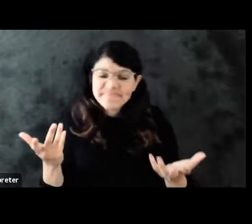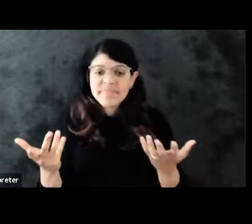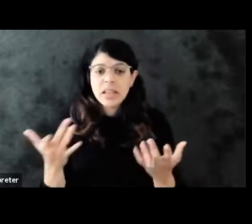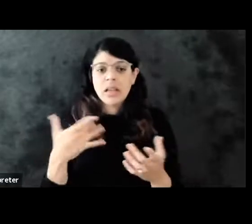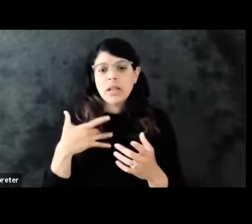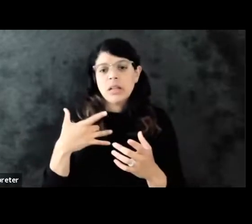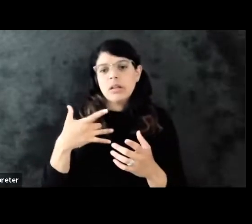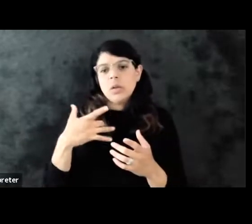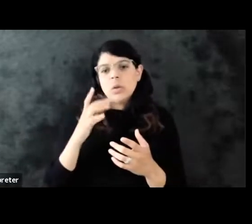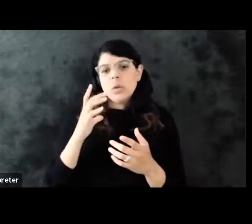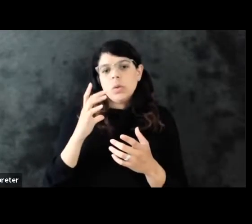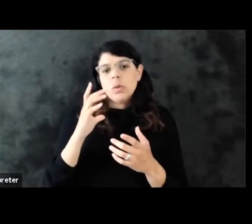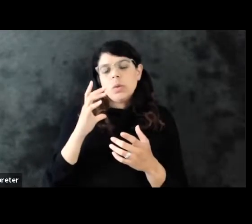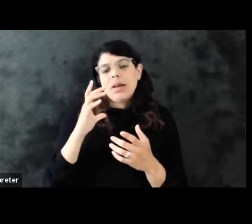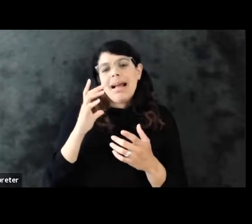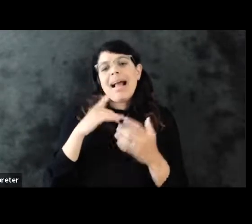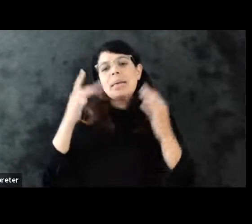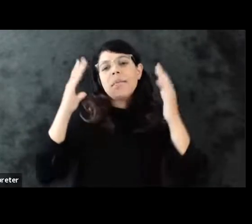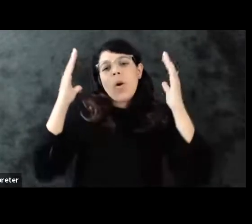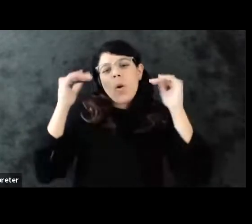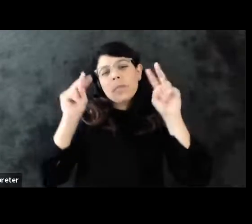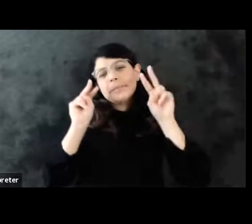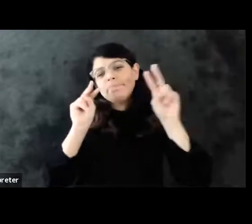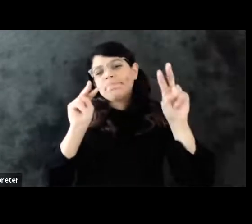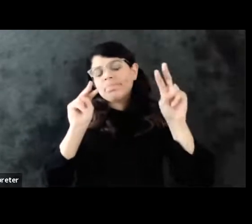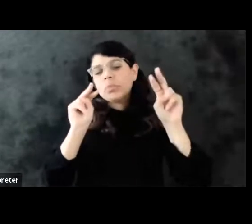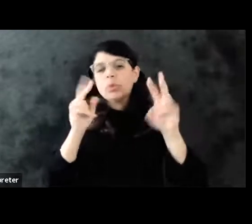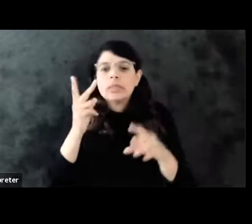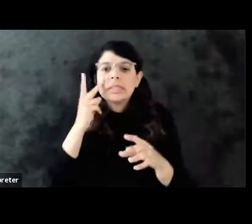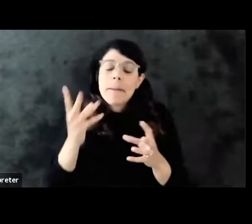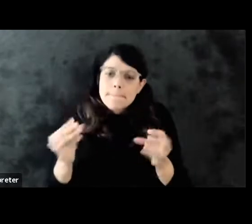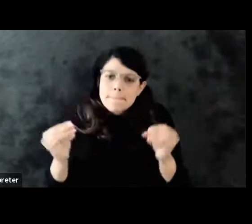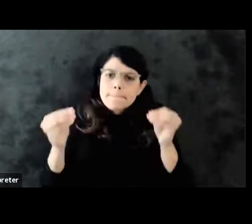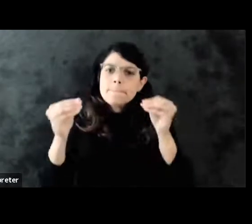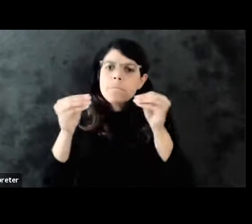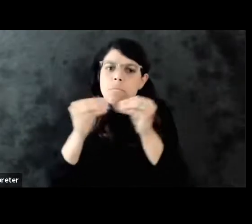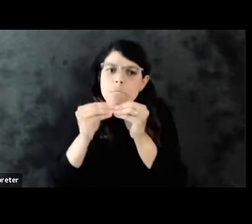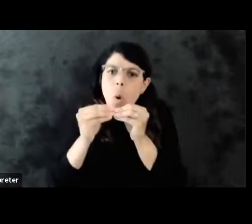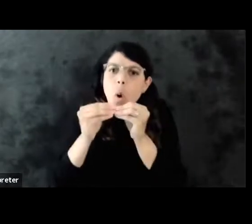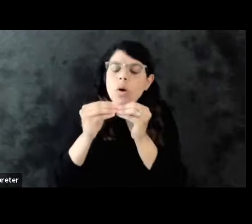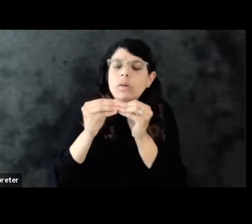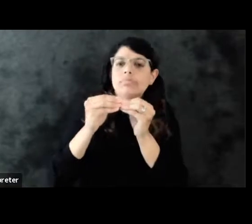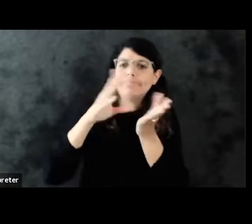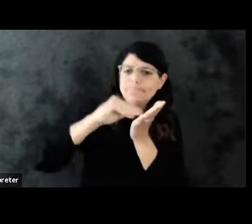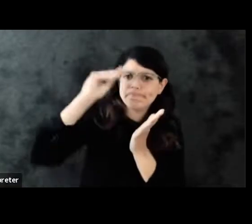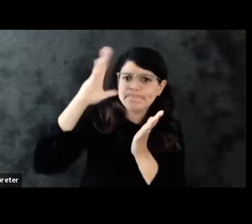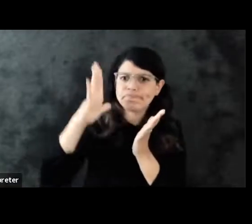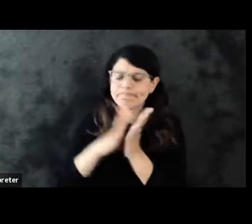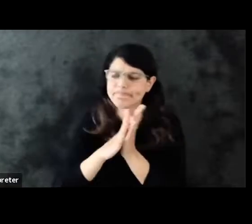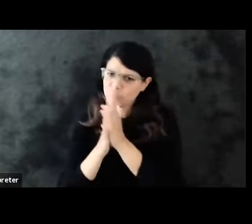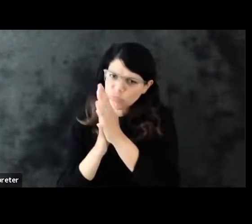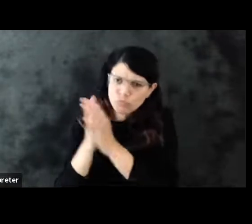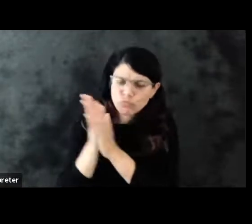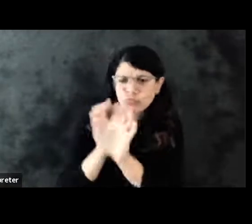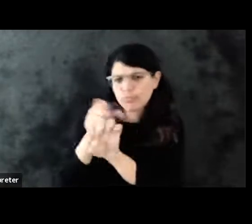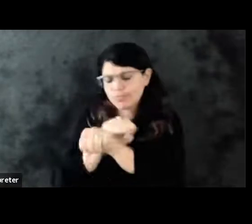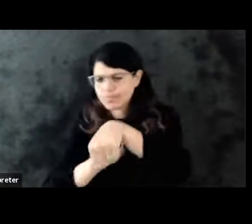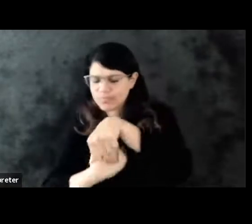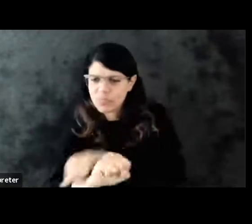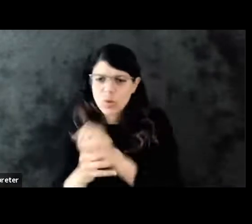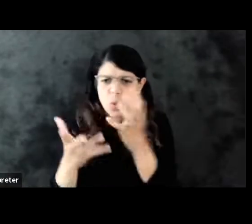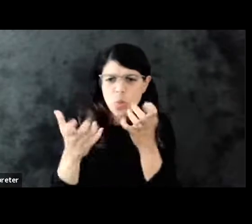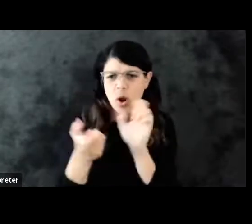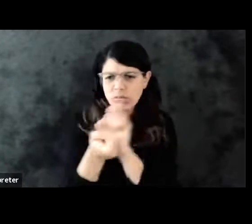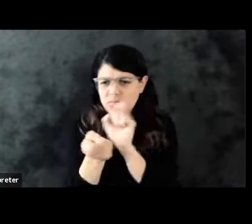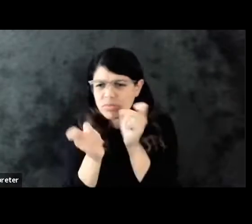see more and more organizing going on campus, and using the on-campus programs as a means to launch a